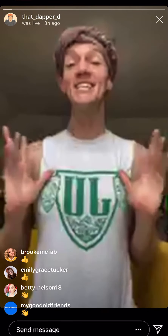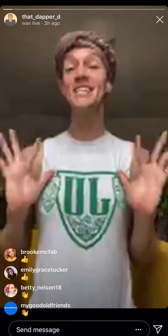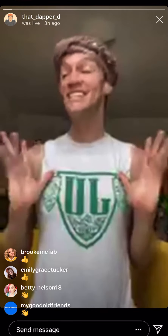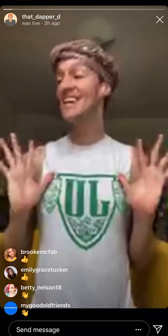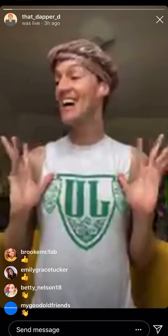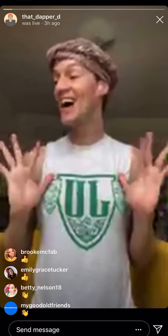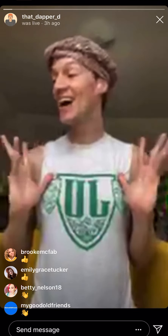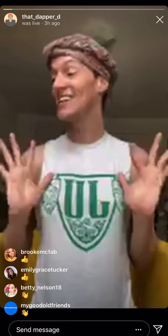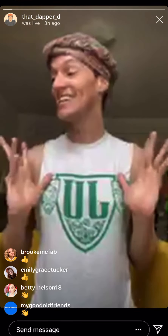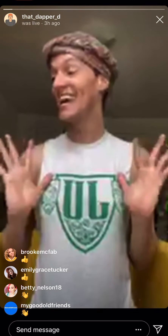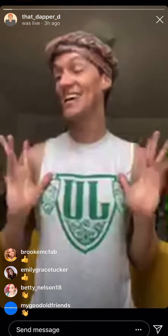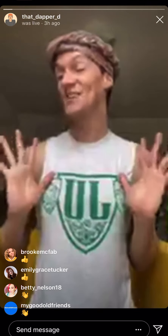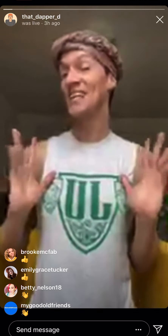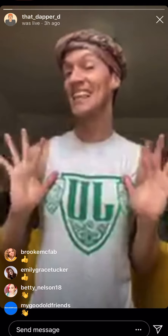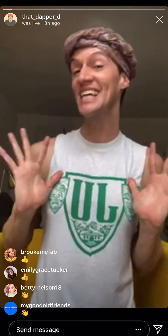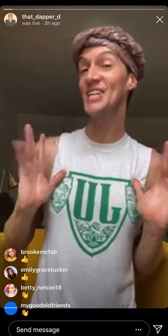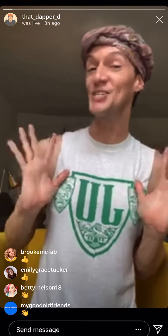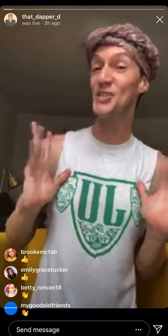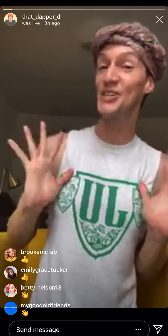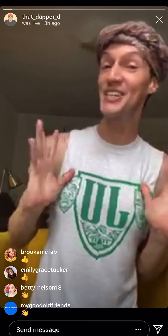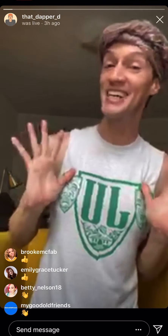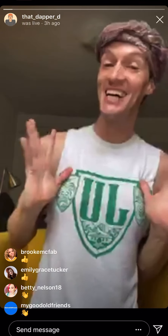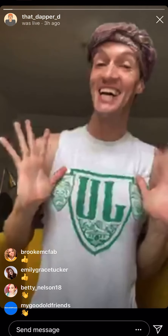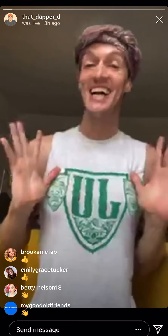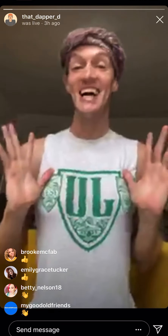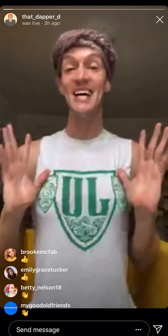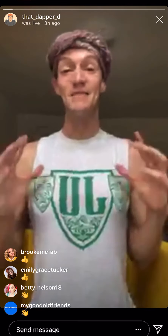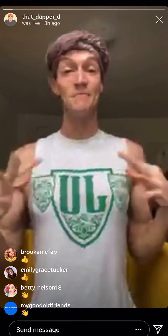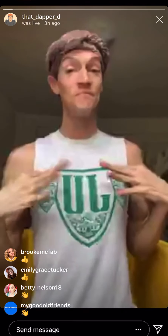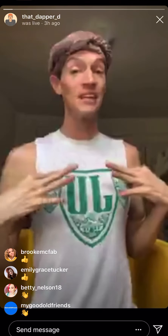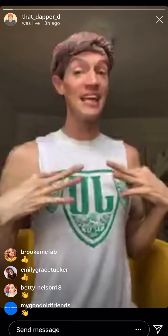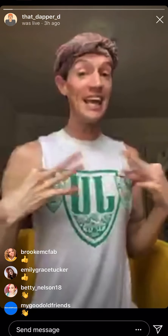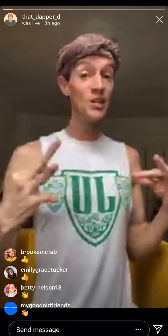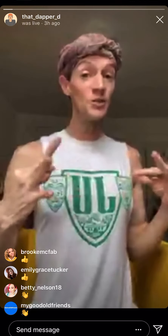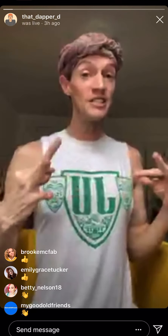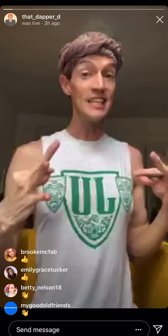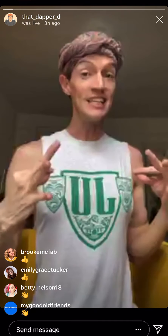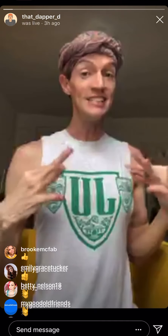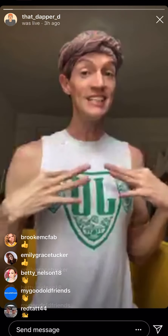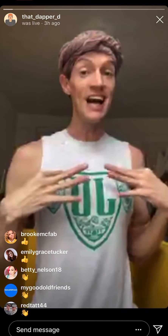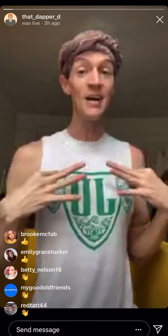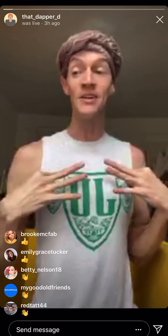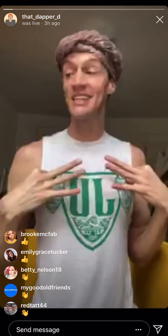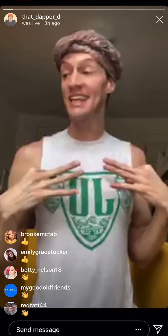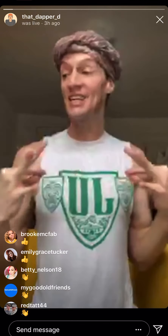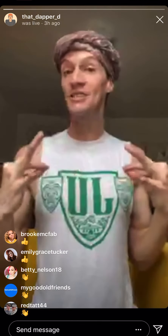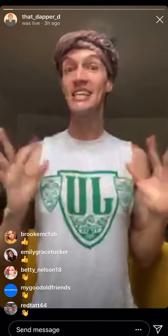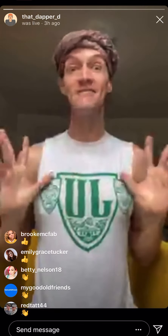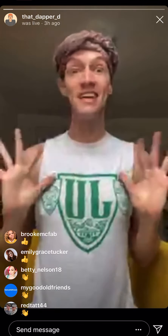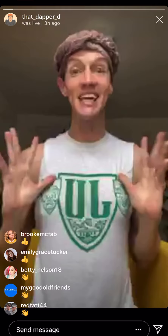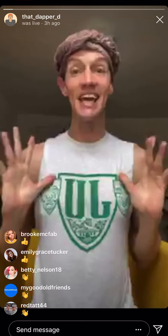holiday or leisure um interesting i want an interesting vacation